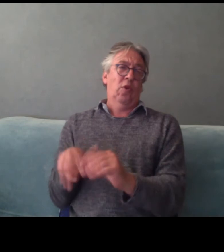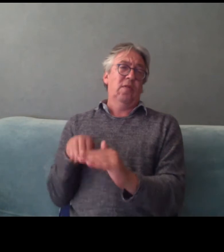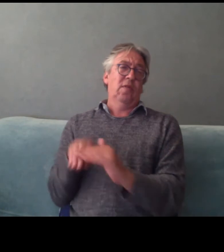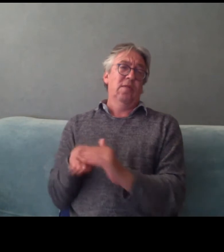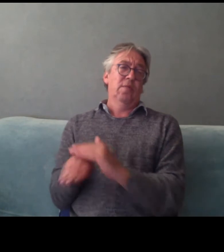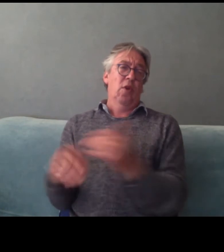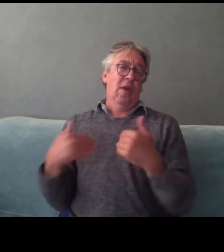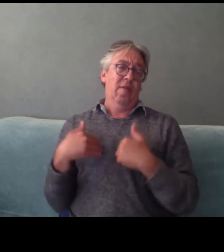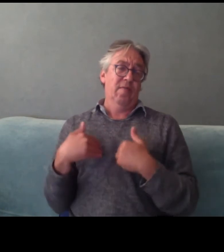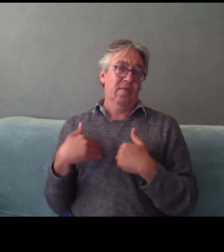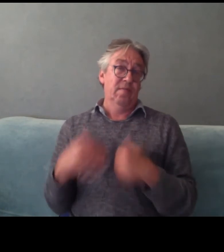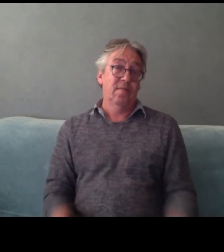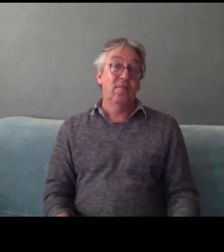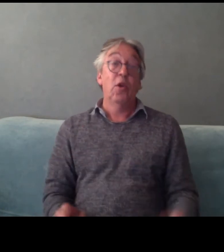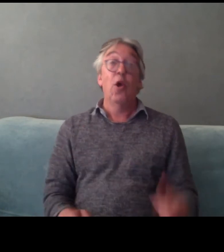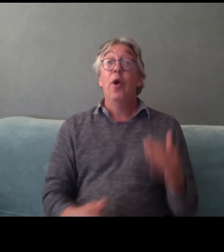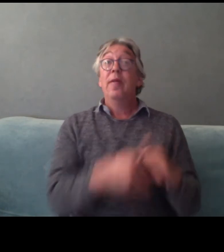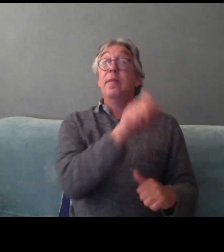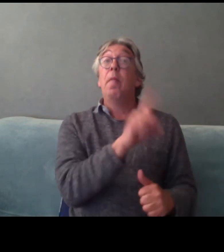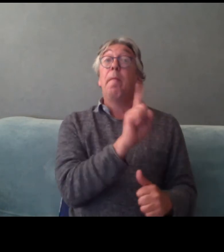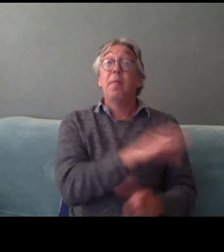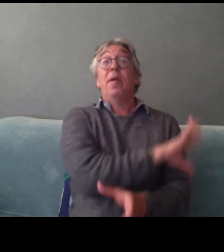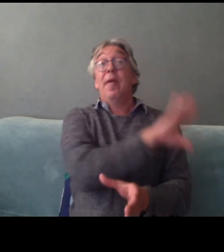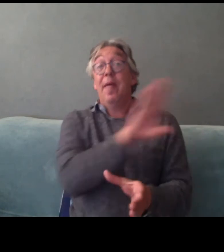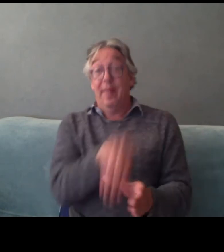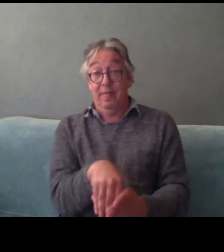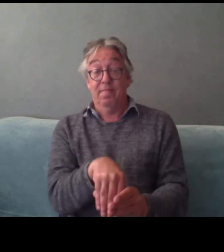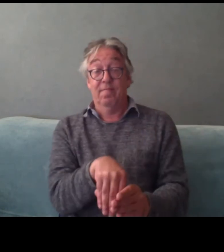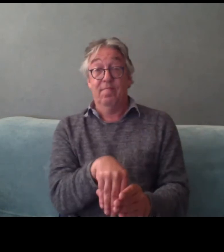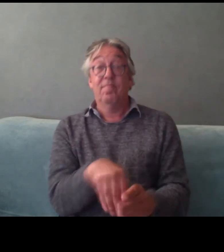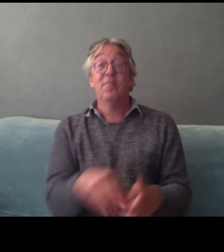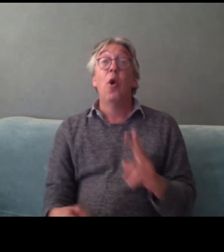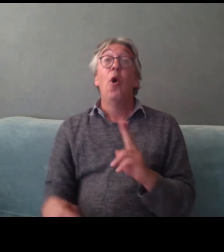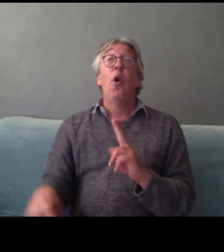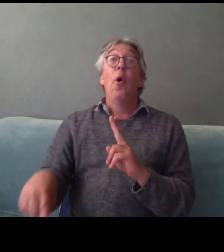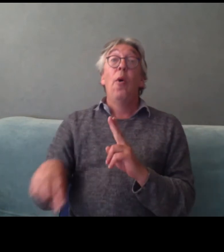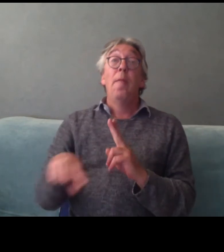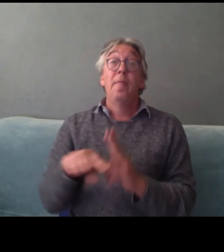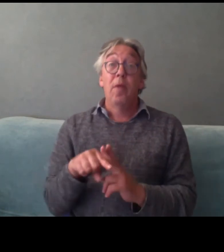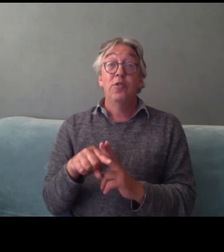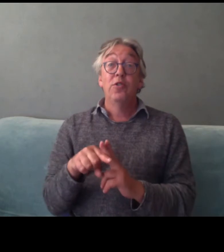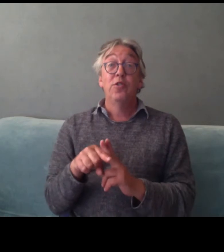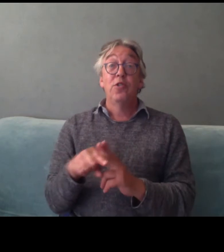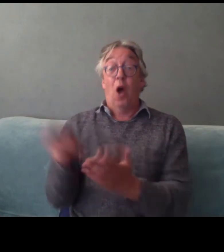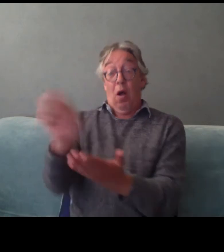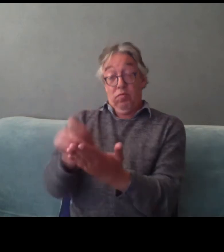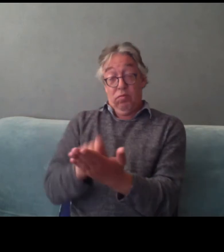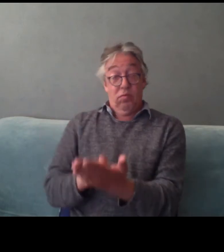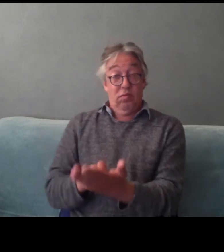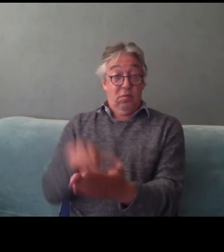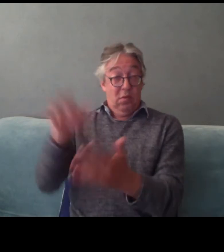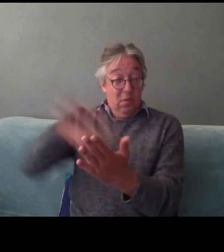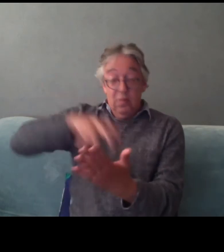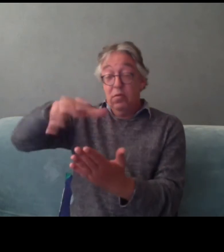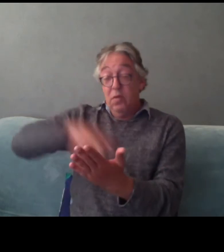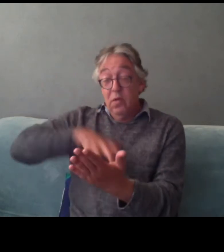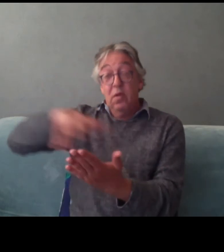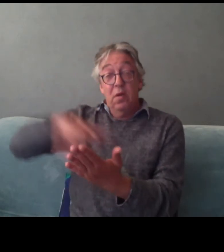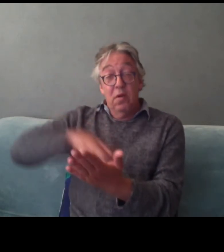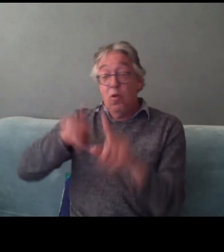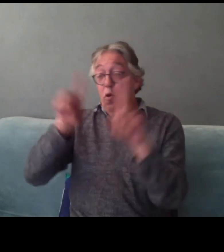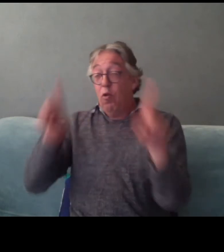trying to reduce the administrative burden on applicants and people who are navigating their way through complicated